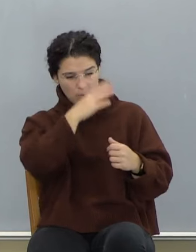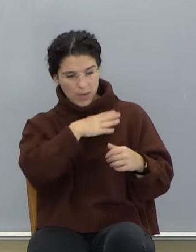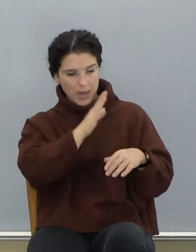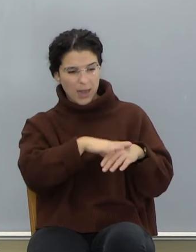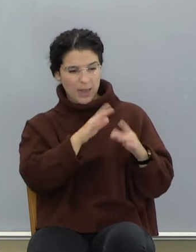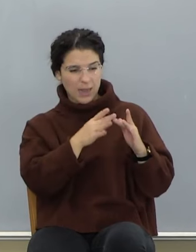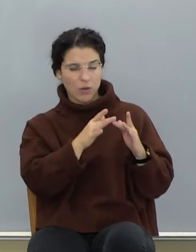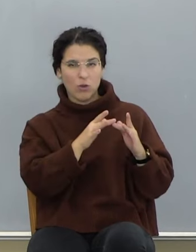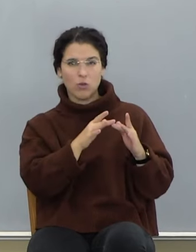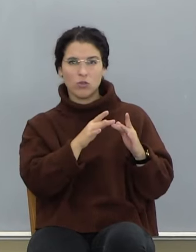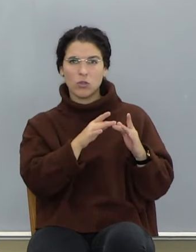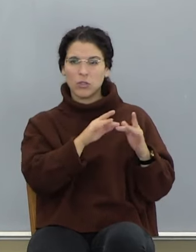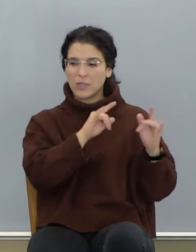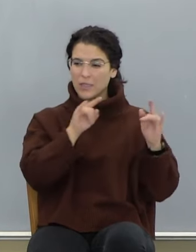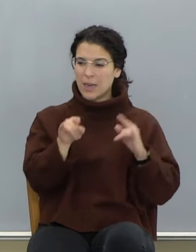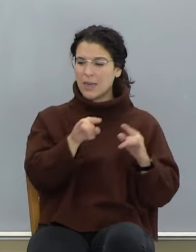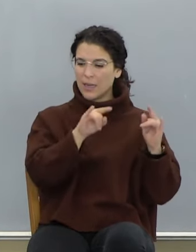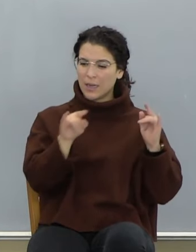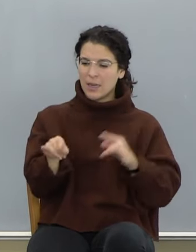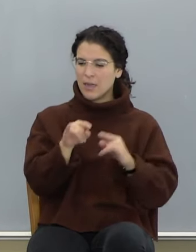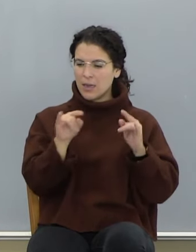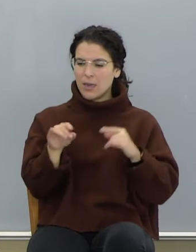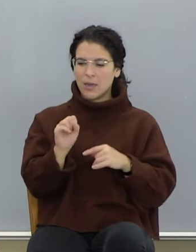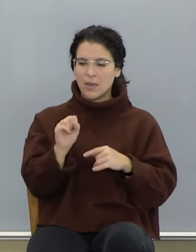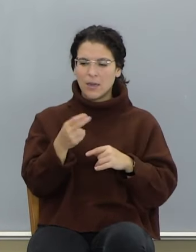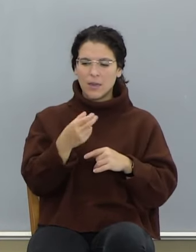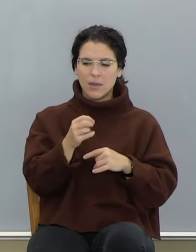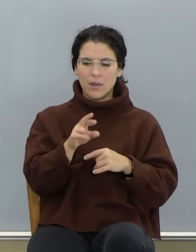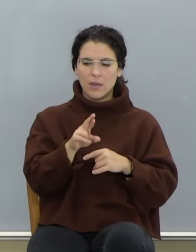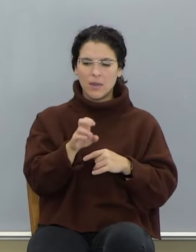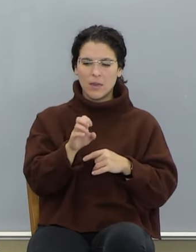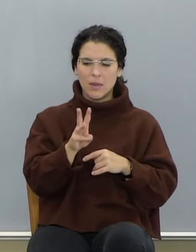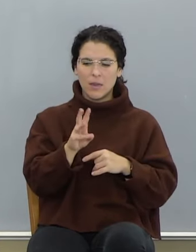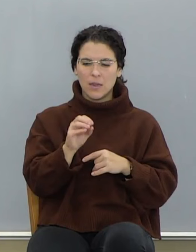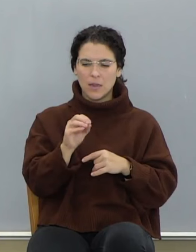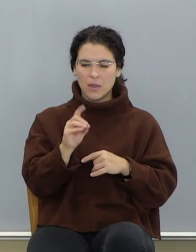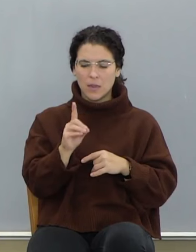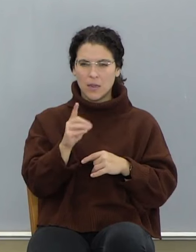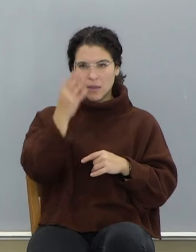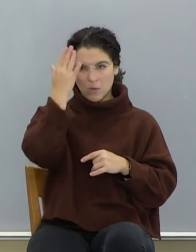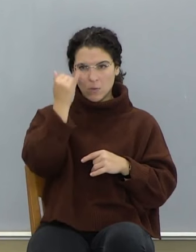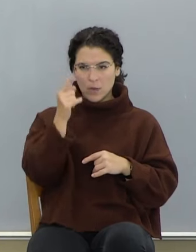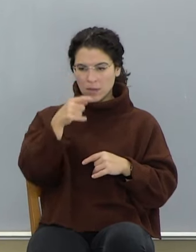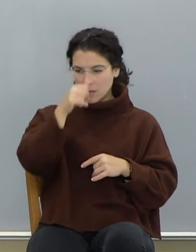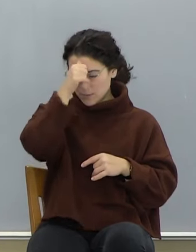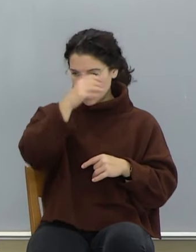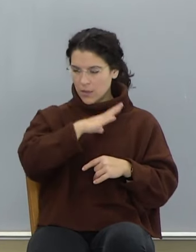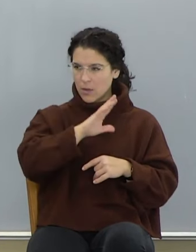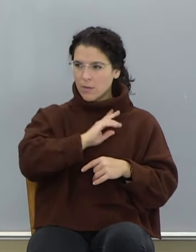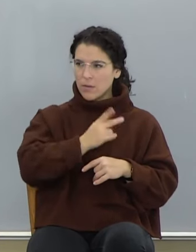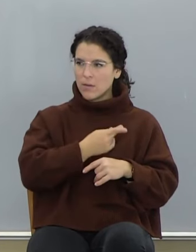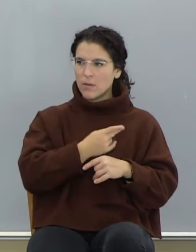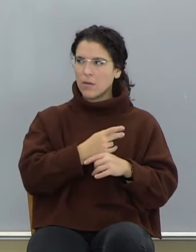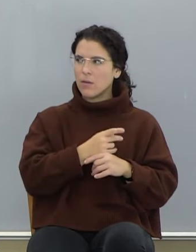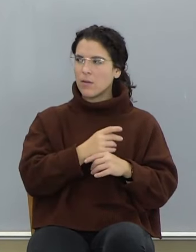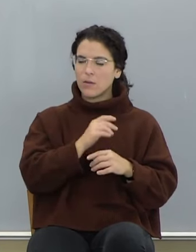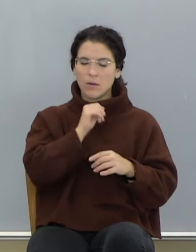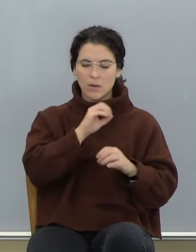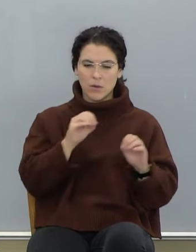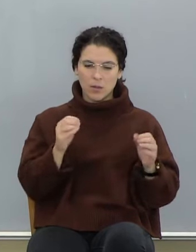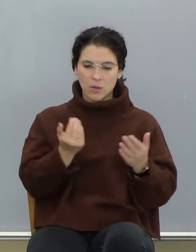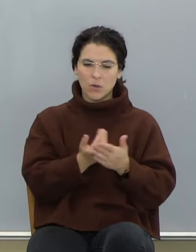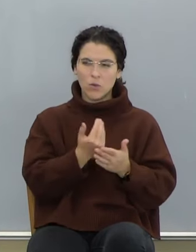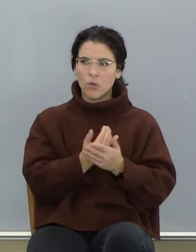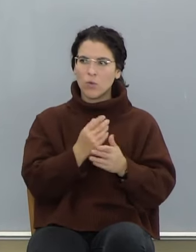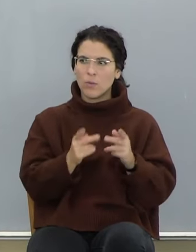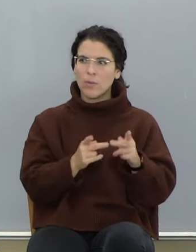who's just going after Shorewood. I said, oh, yeah, why is this guy all, by the way, nothing new, you know, people always,